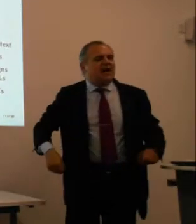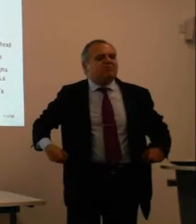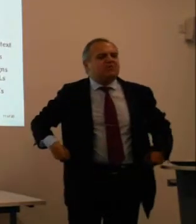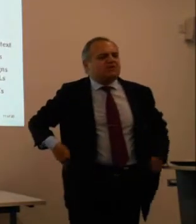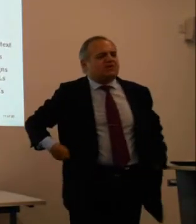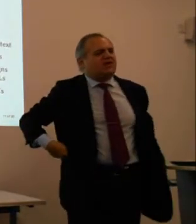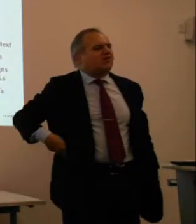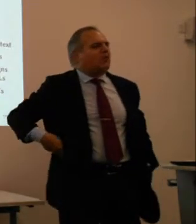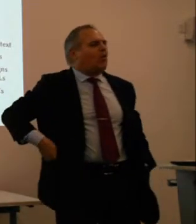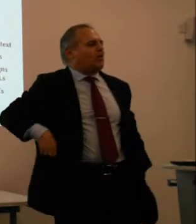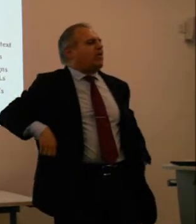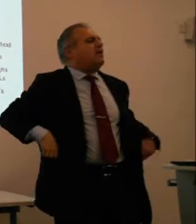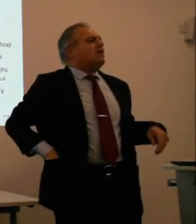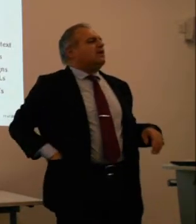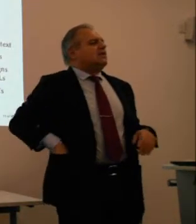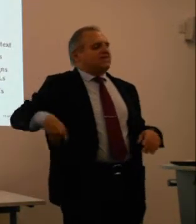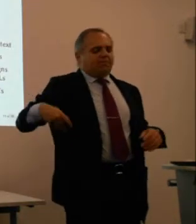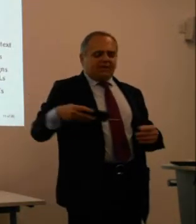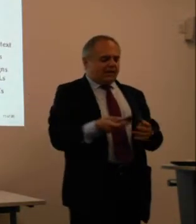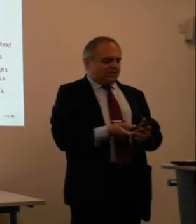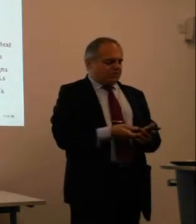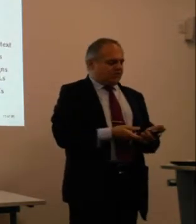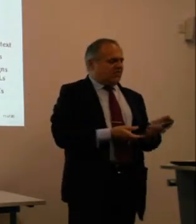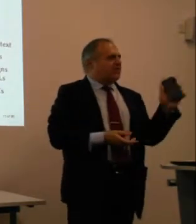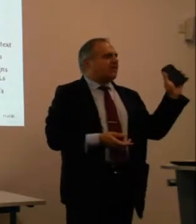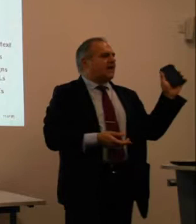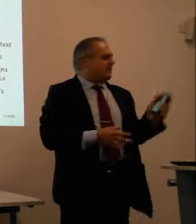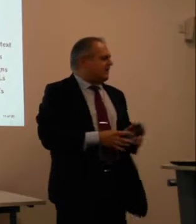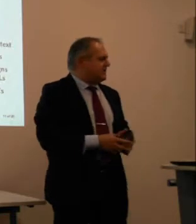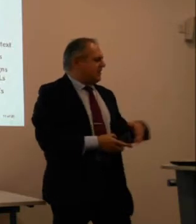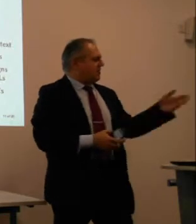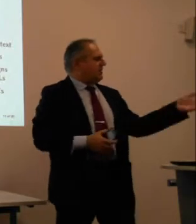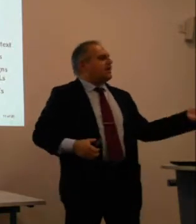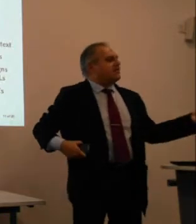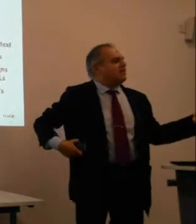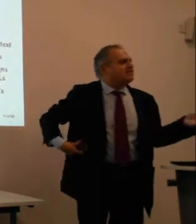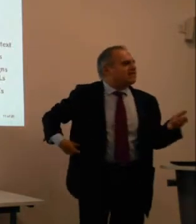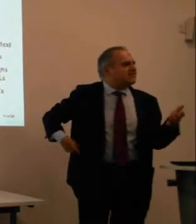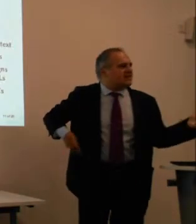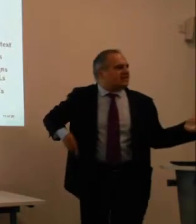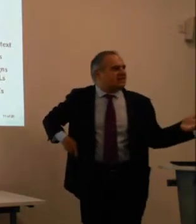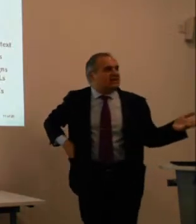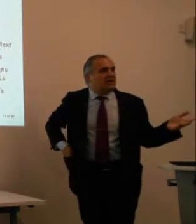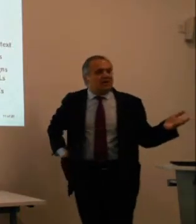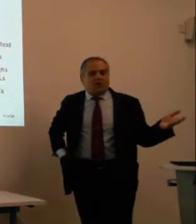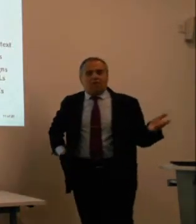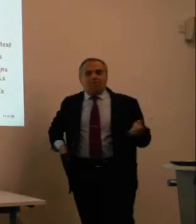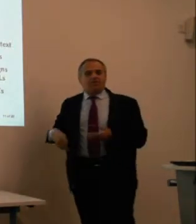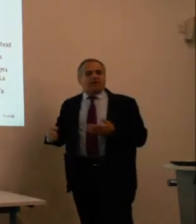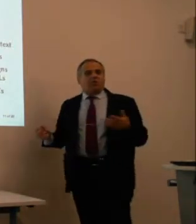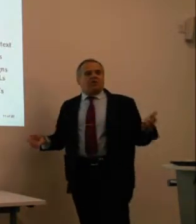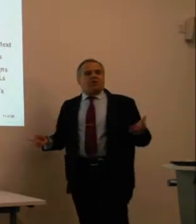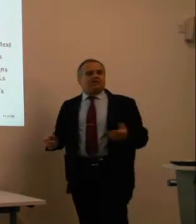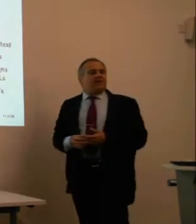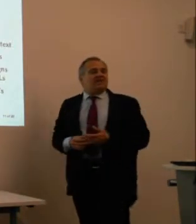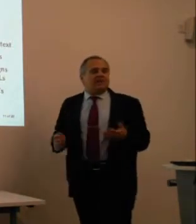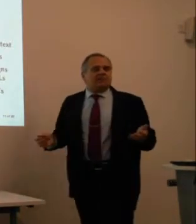i'm using it for these applications something like this something like these that standard computer equipment and everybody